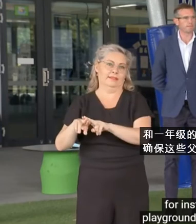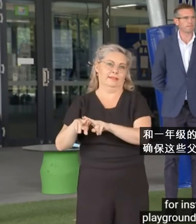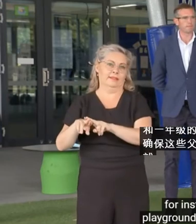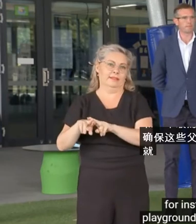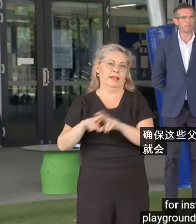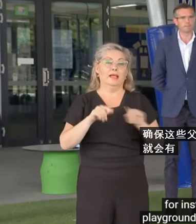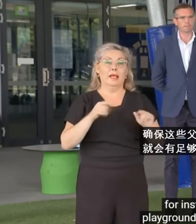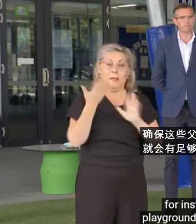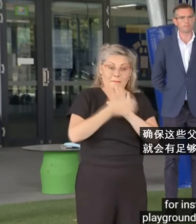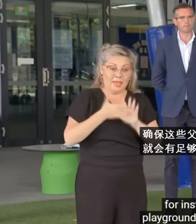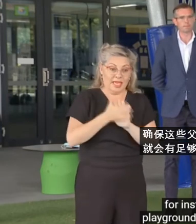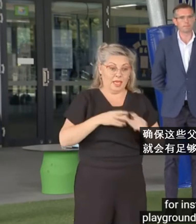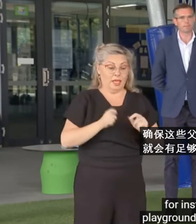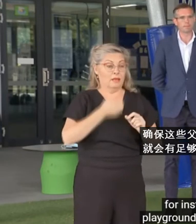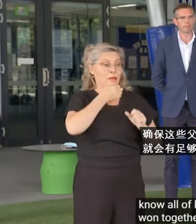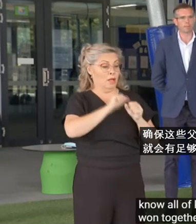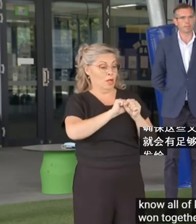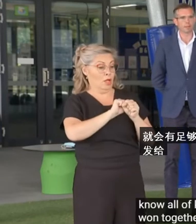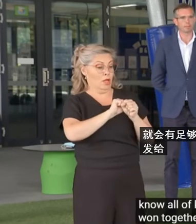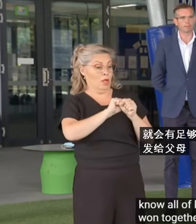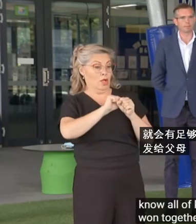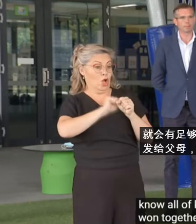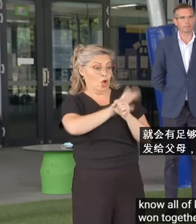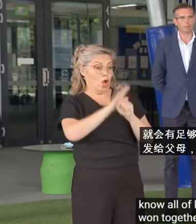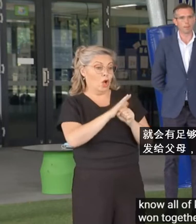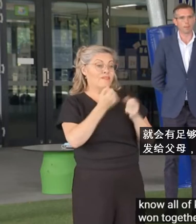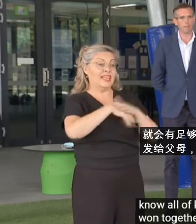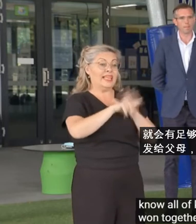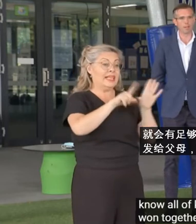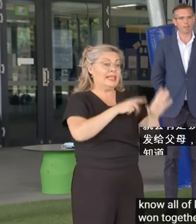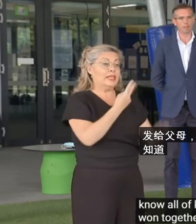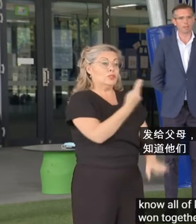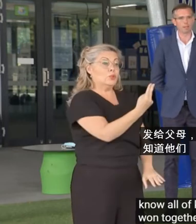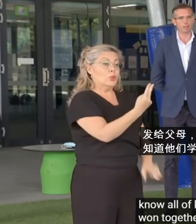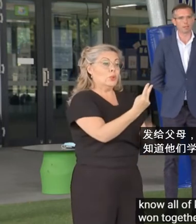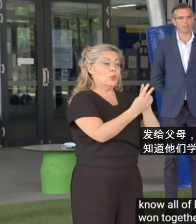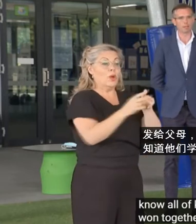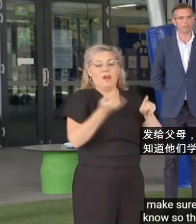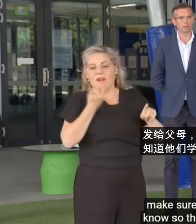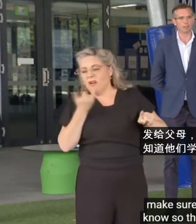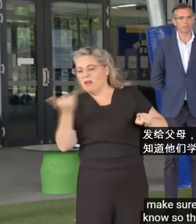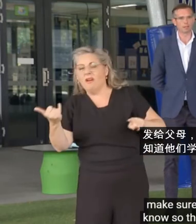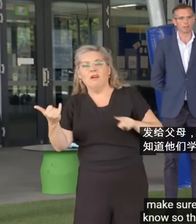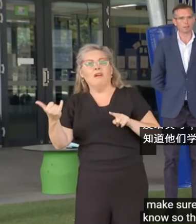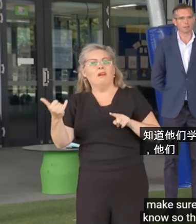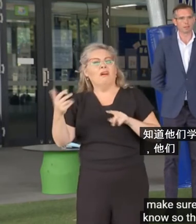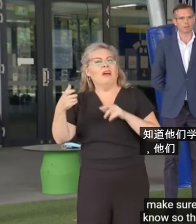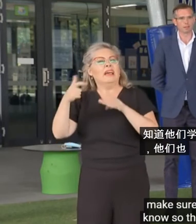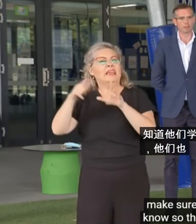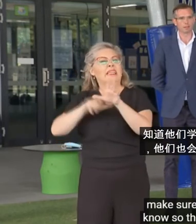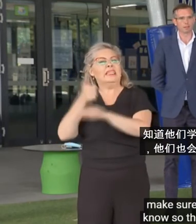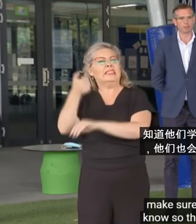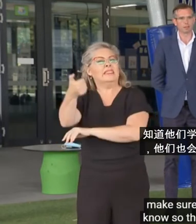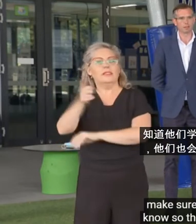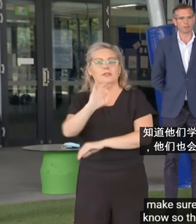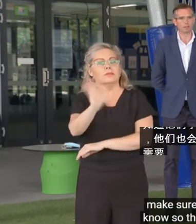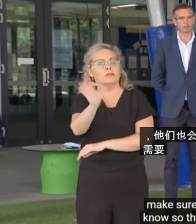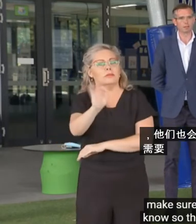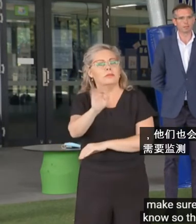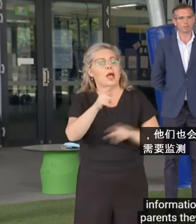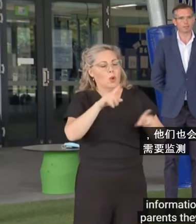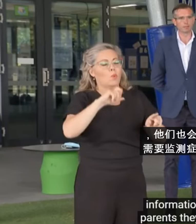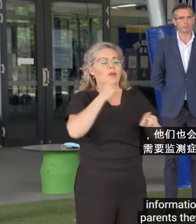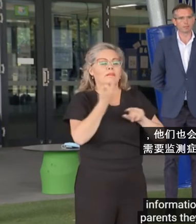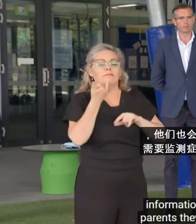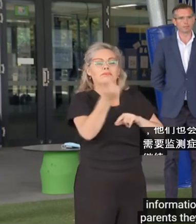those parents know. So there will be sufficient information that will go out to parents. They will know what has happened in their school, and they will also know that